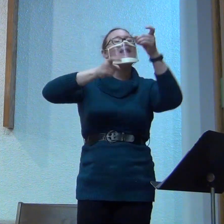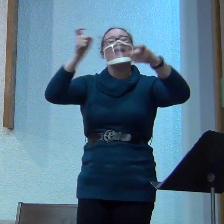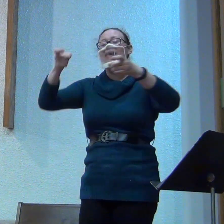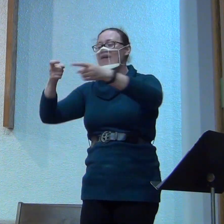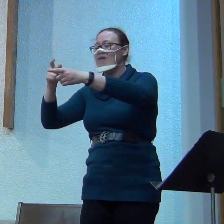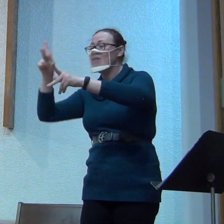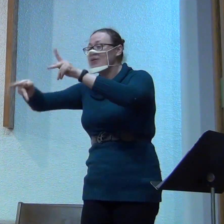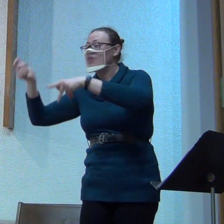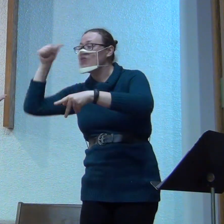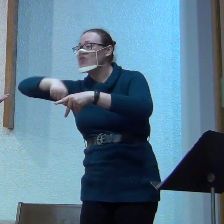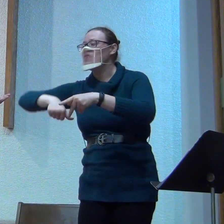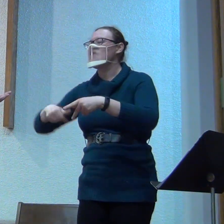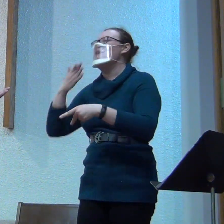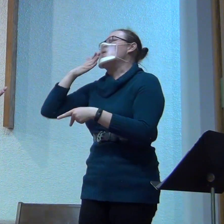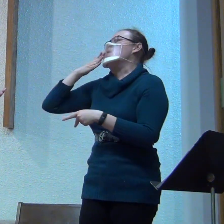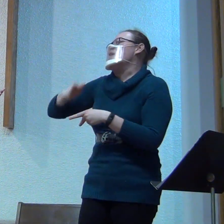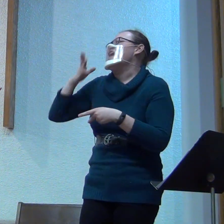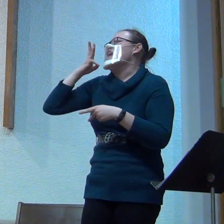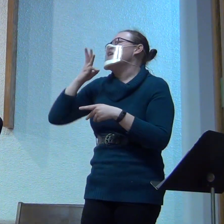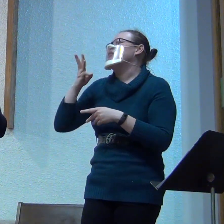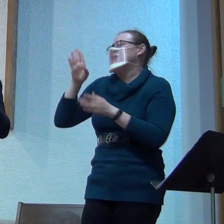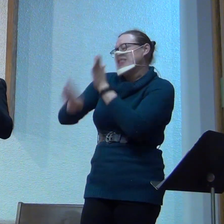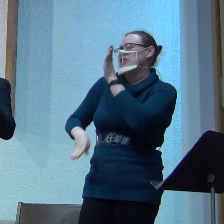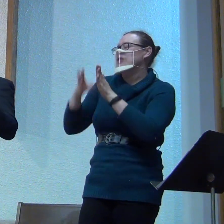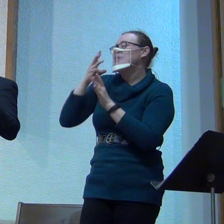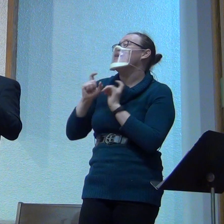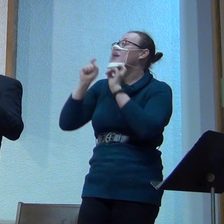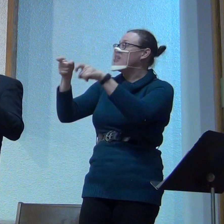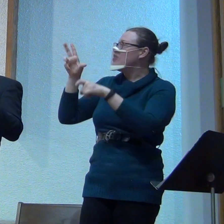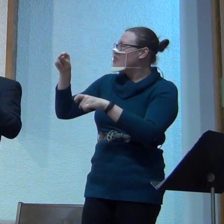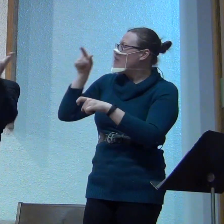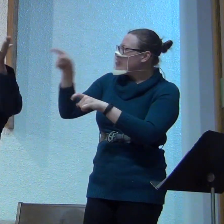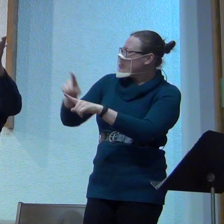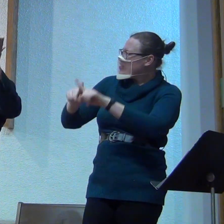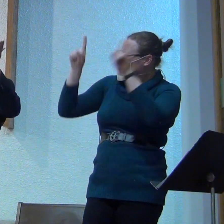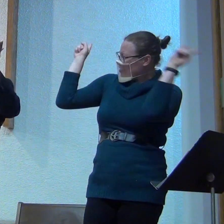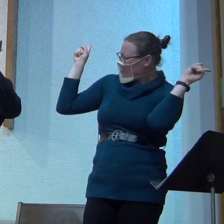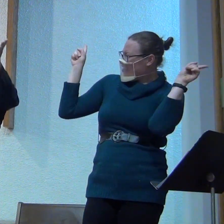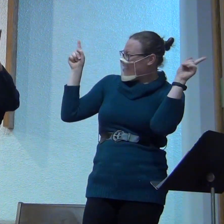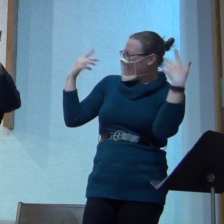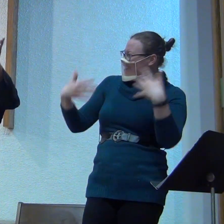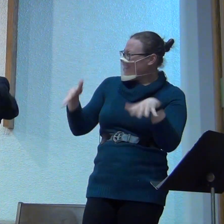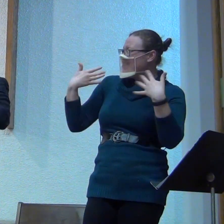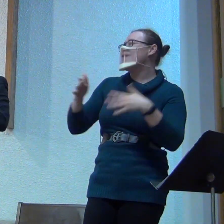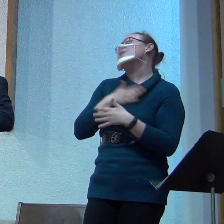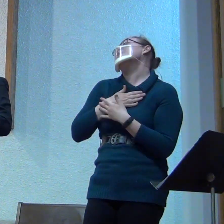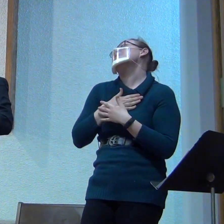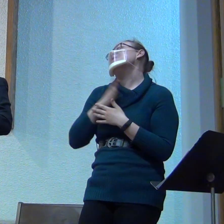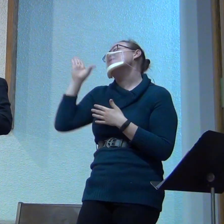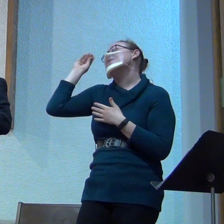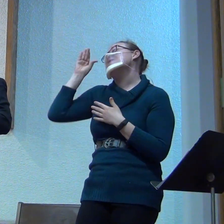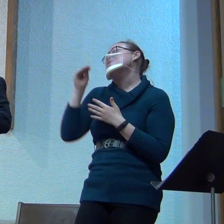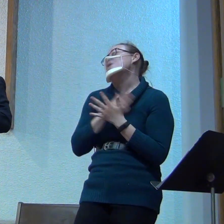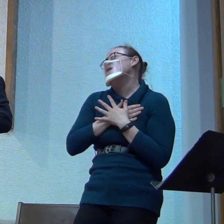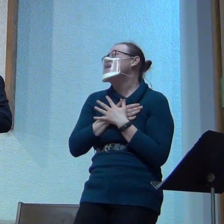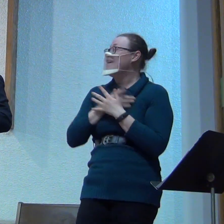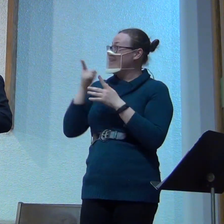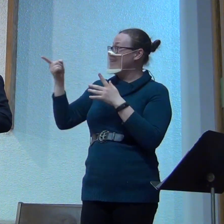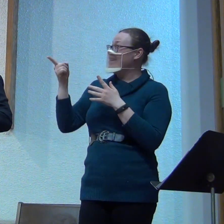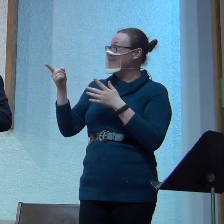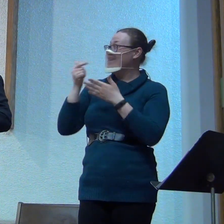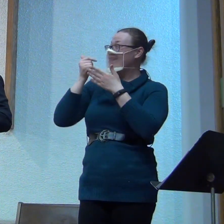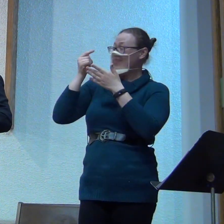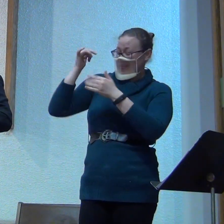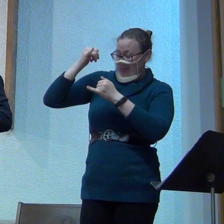much, then we bring out this other stuff. But you, my boy, you saved